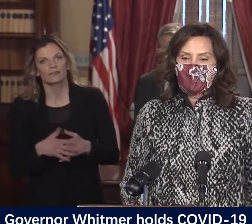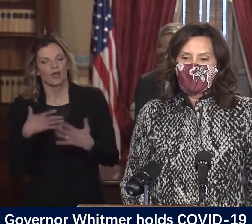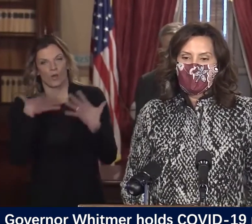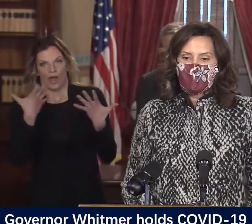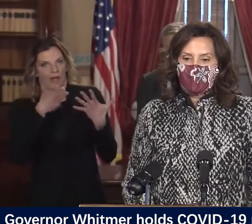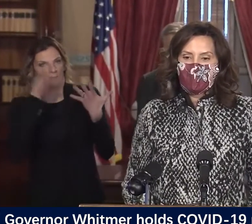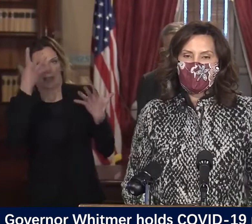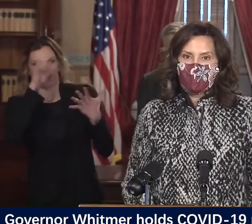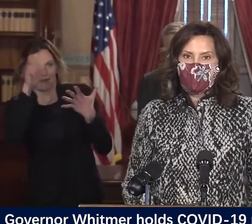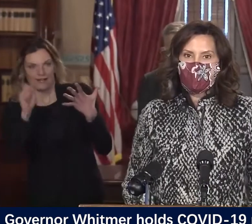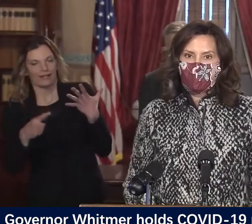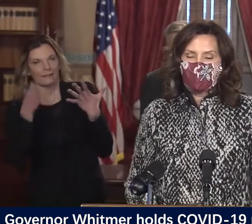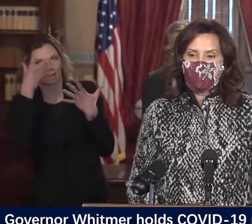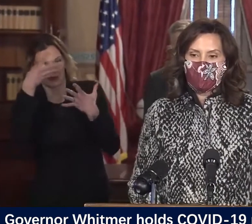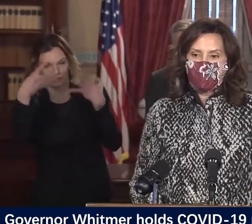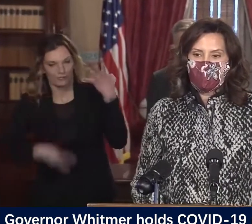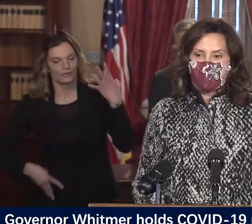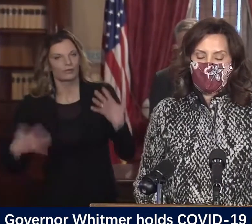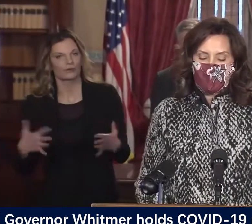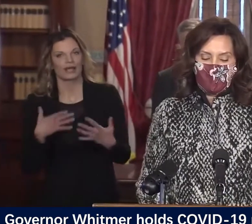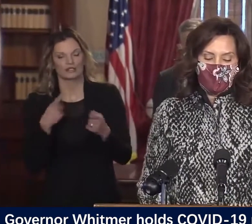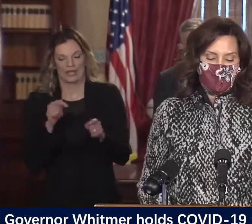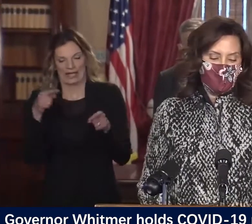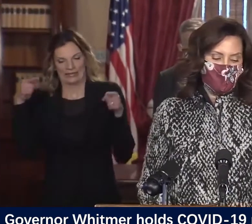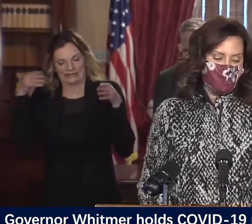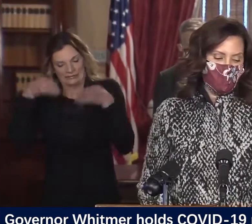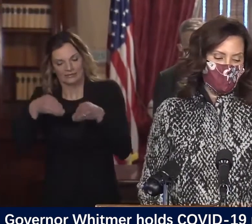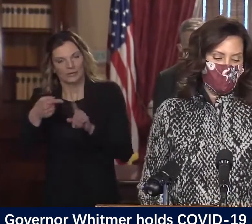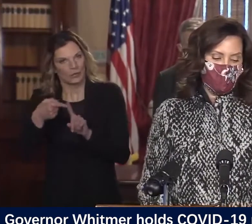want to talk to you about, but I'll try to keep it to this.